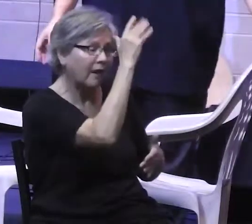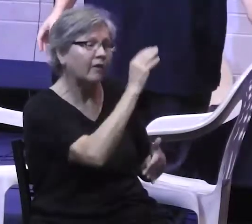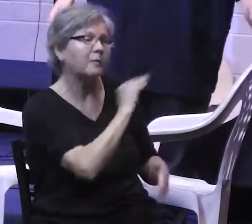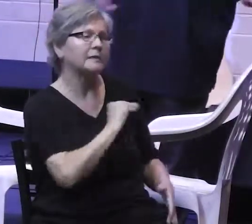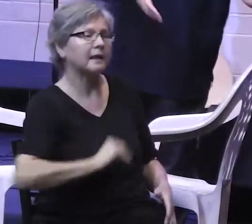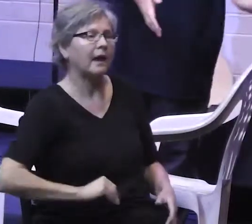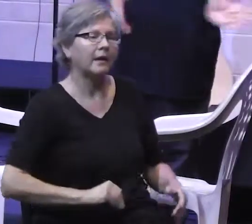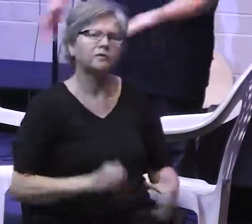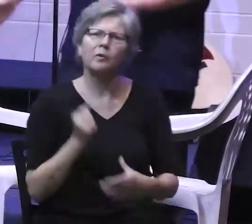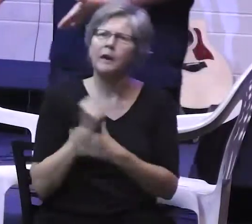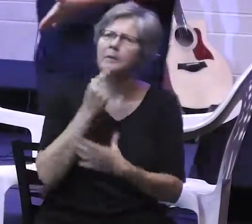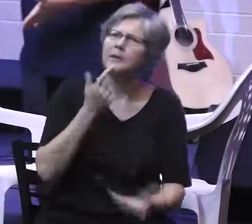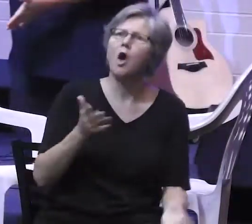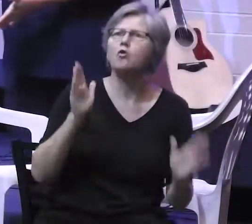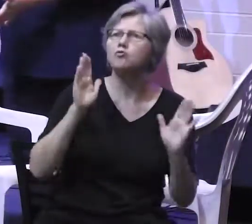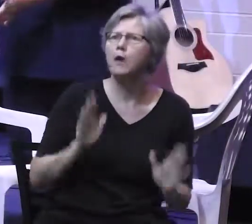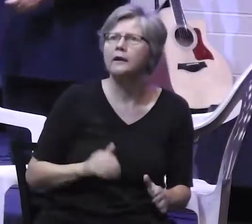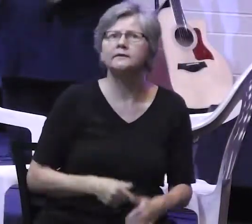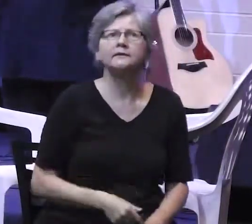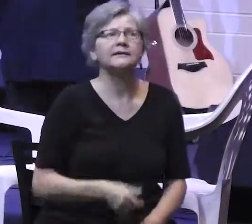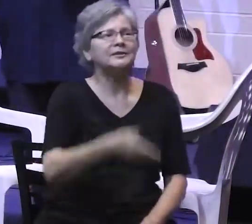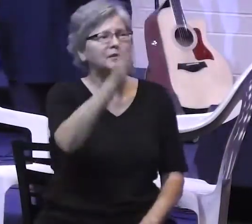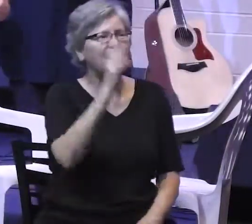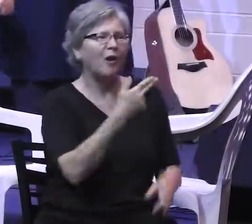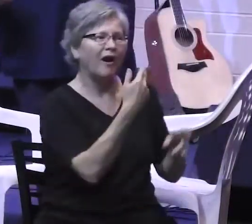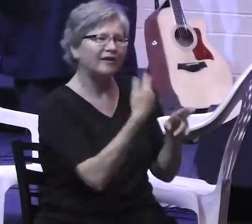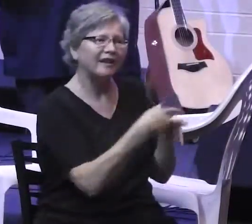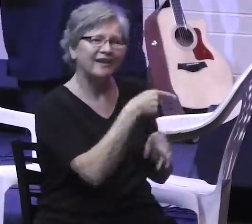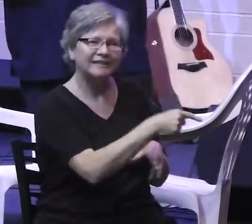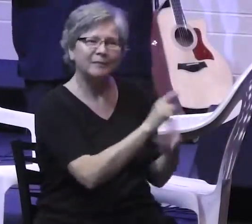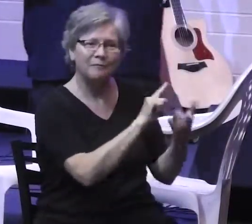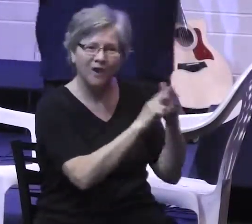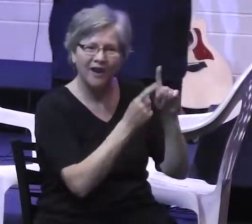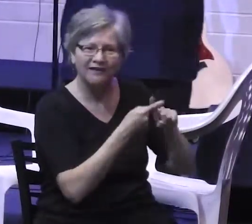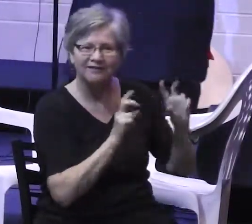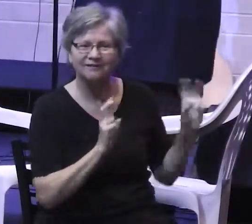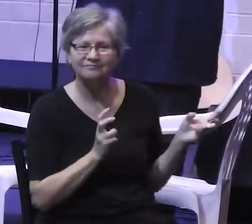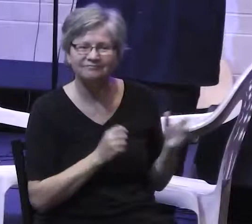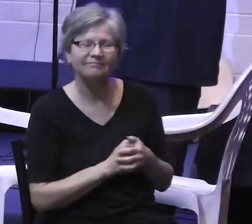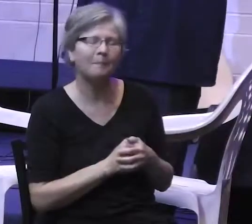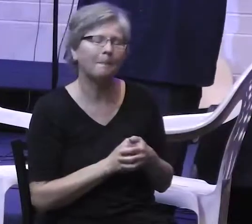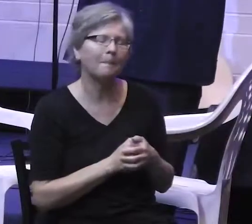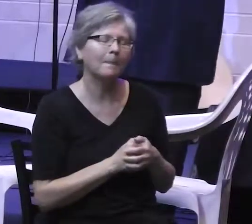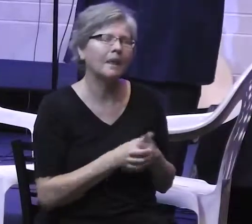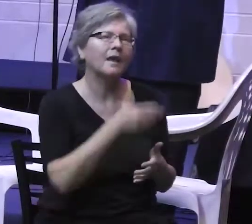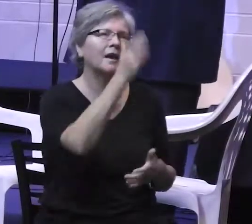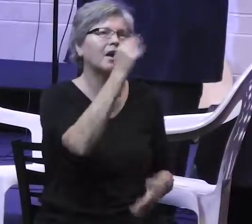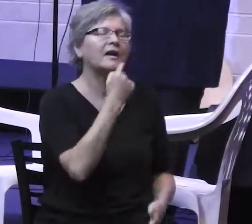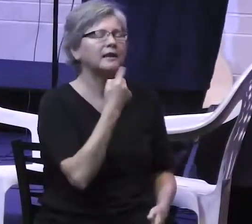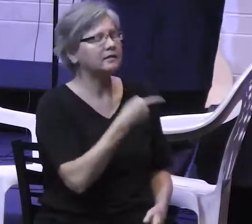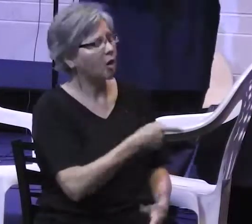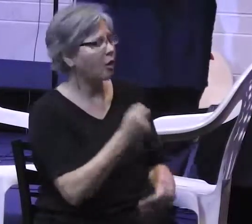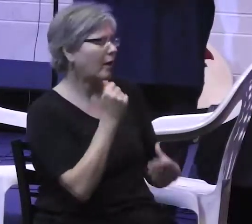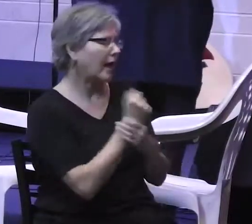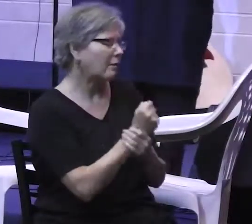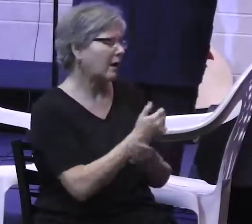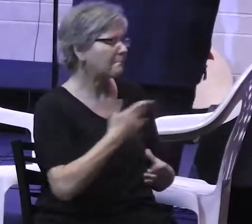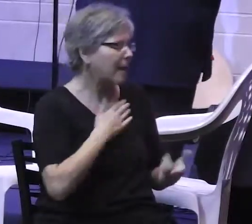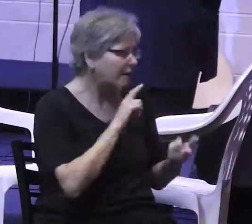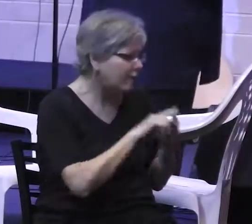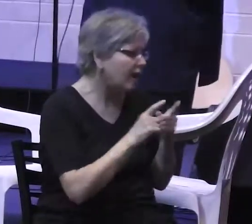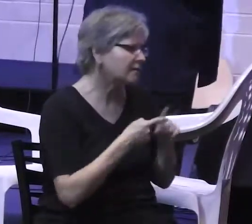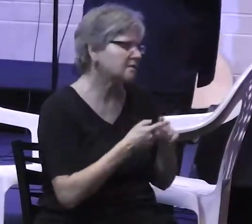that's great. God even calls him a friend, as we see like in Isaiah. It says, God says that Abraham, my